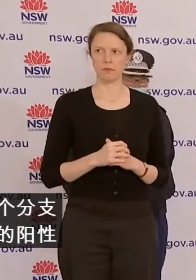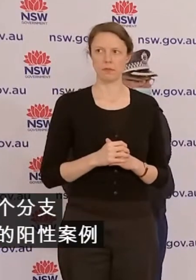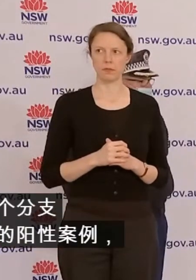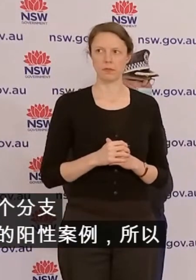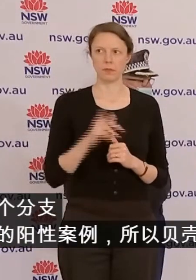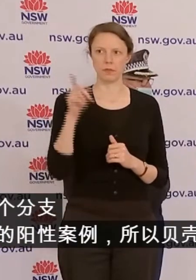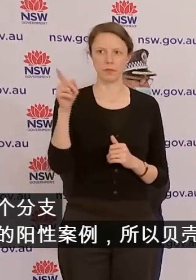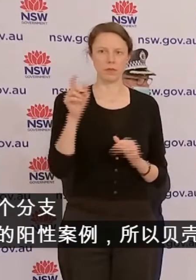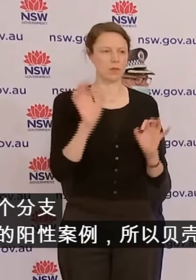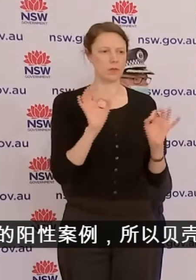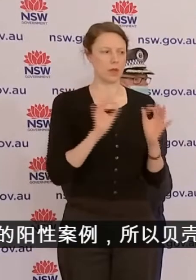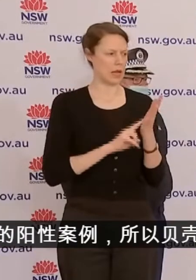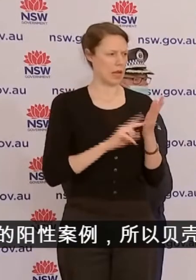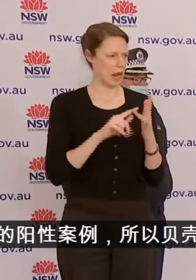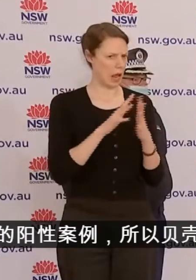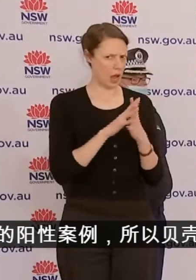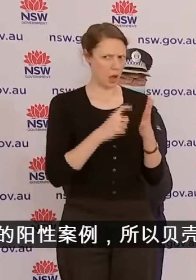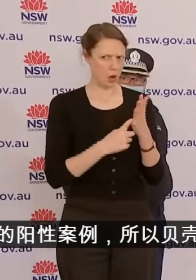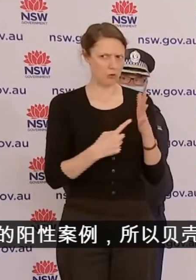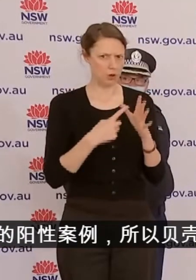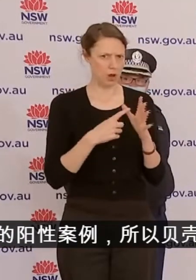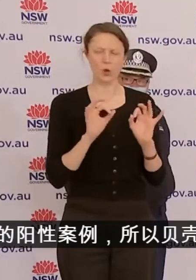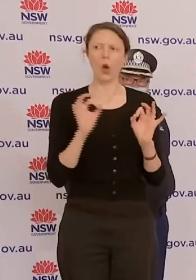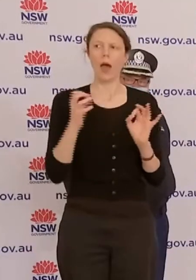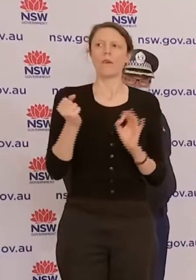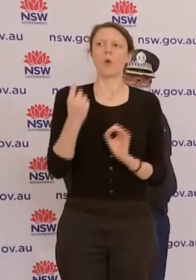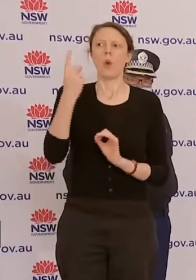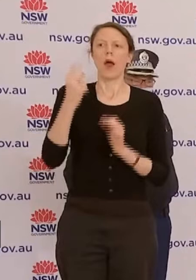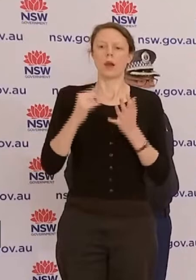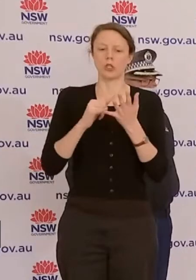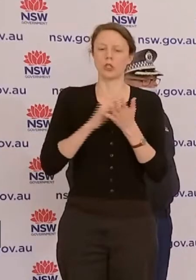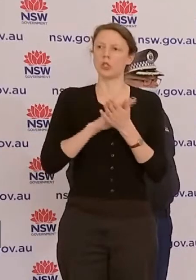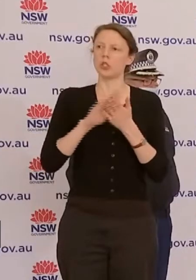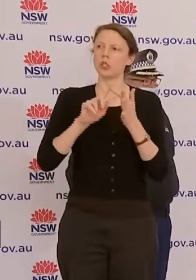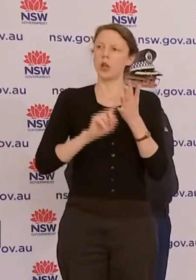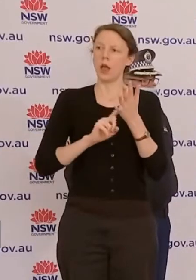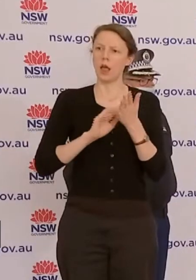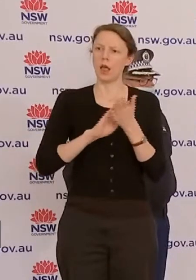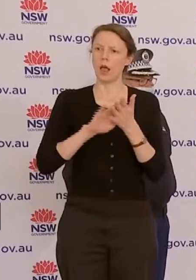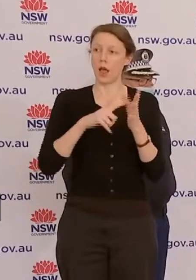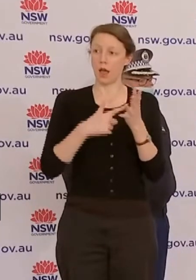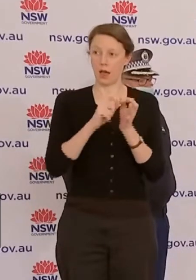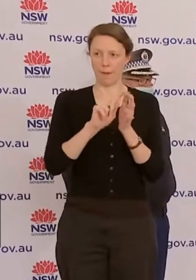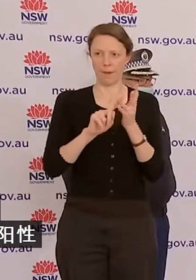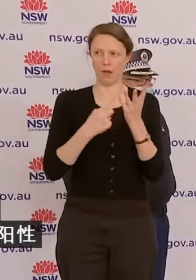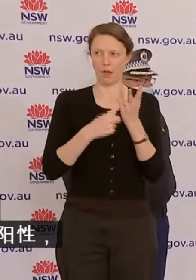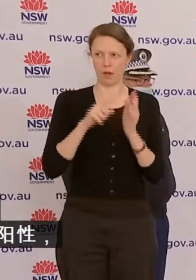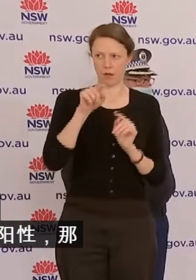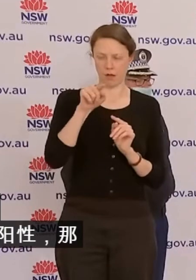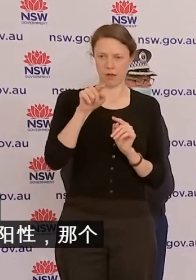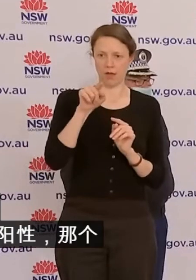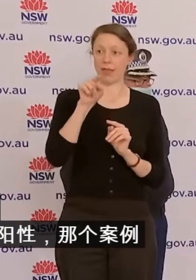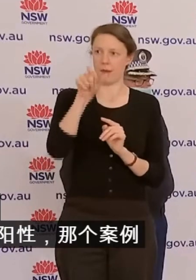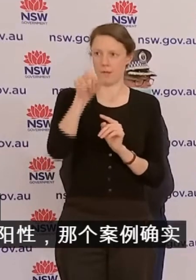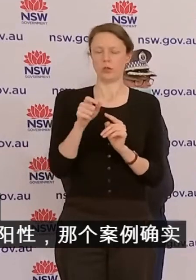Shell Harbour. So there's a case in Shell Harbour, Okay. And that case has tested positive, and